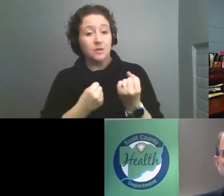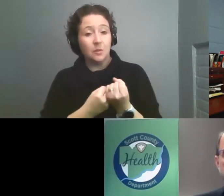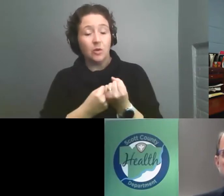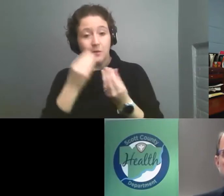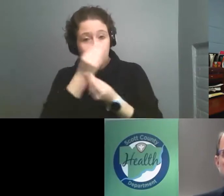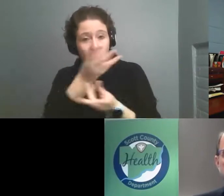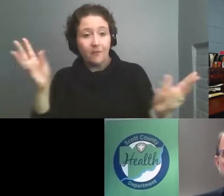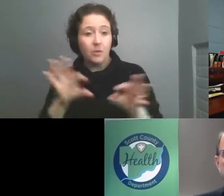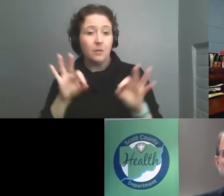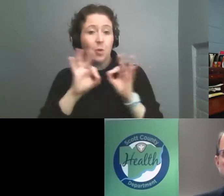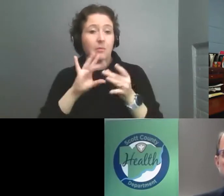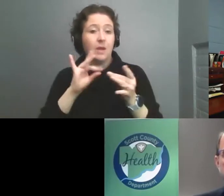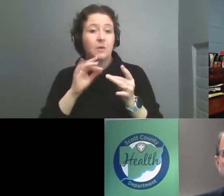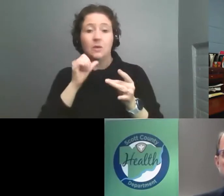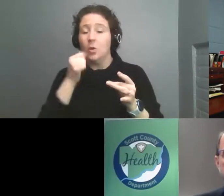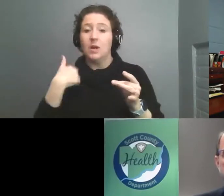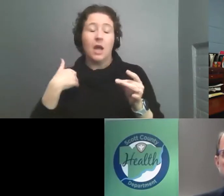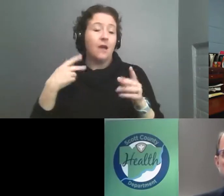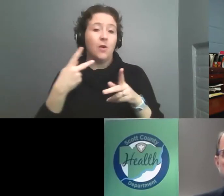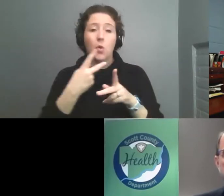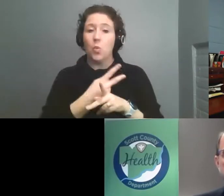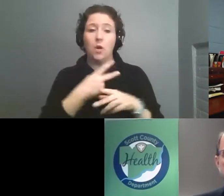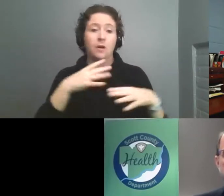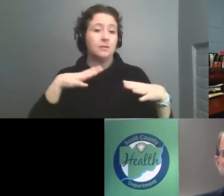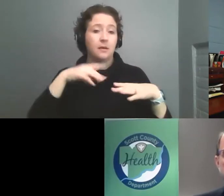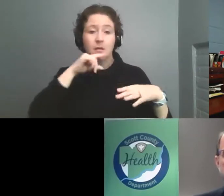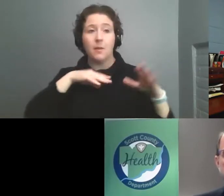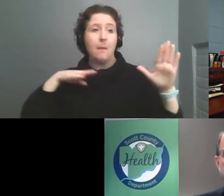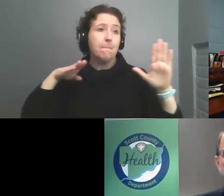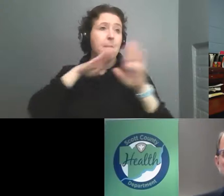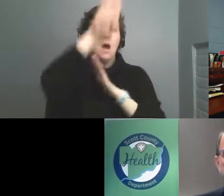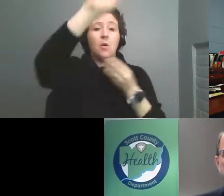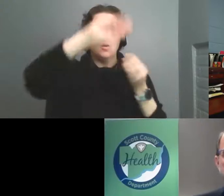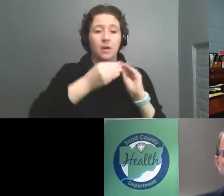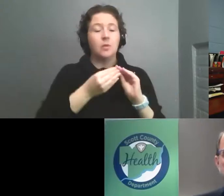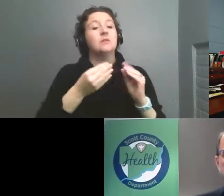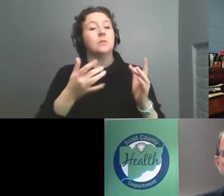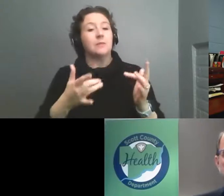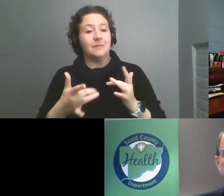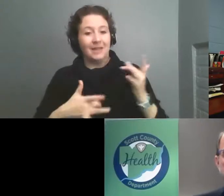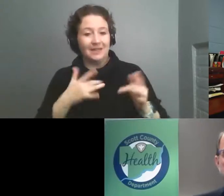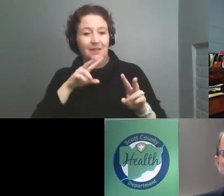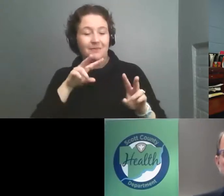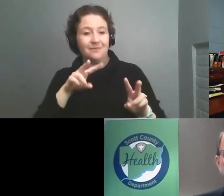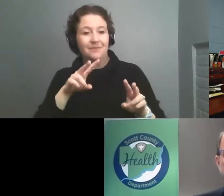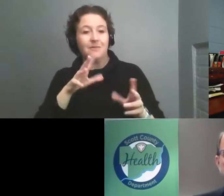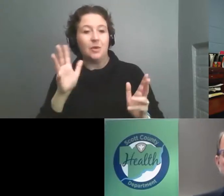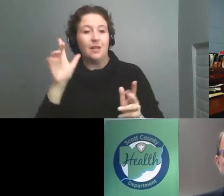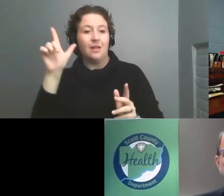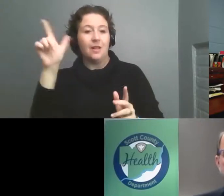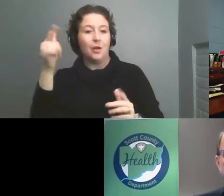messages so we don't have holiday spikes as we've been seeing in the past. And we look forward to talking with you again later this week. Have a good afternoon.